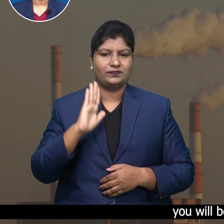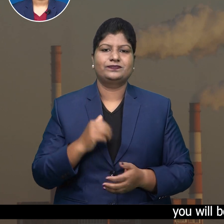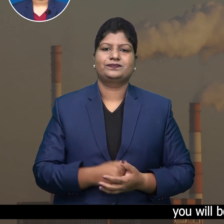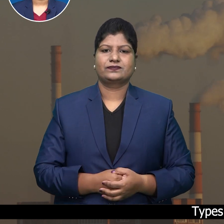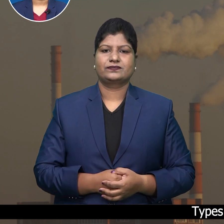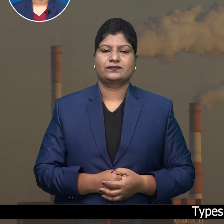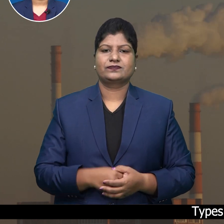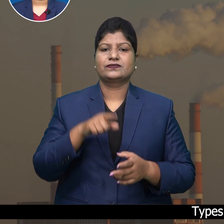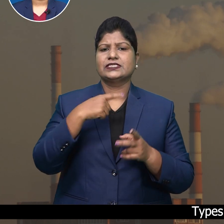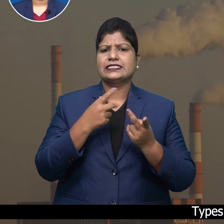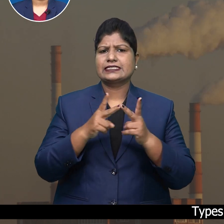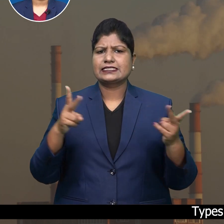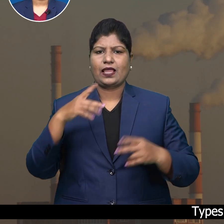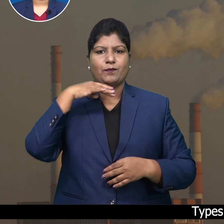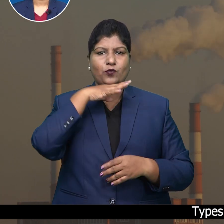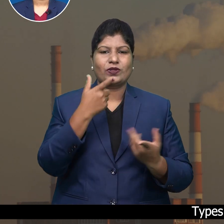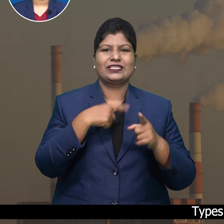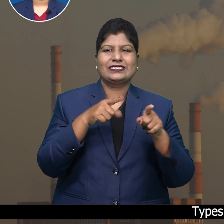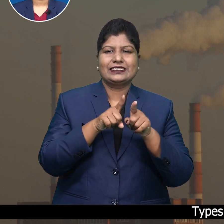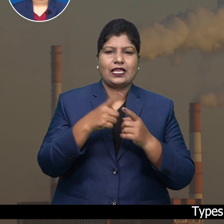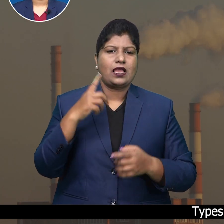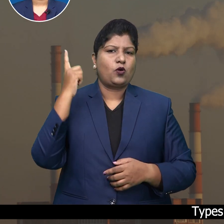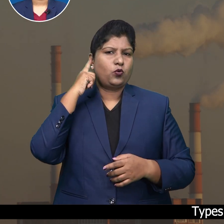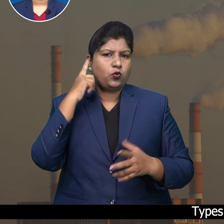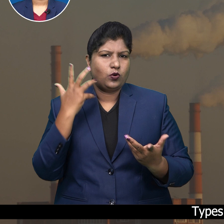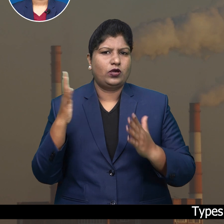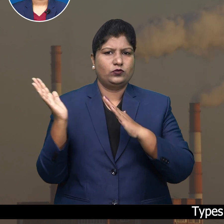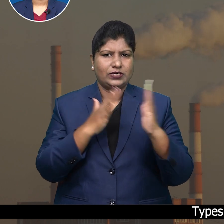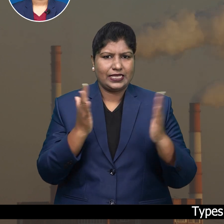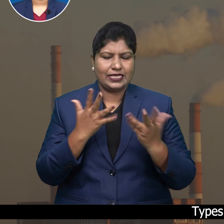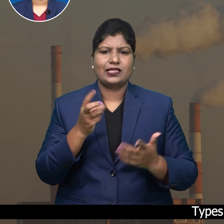know types of pollution,